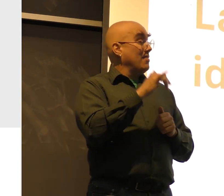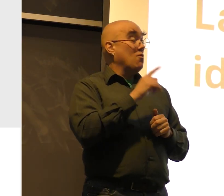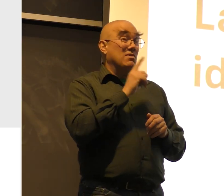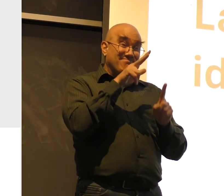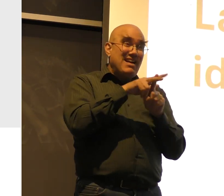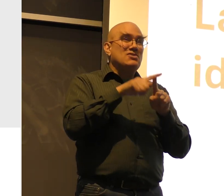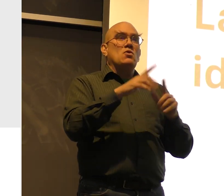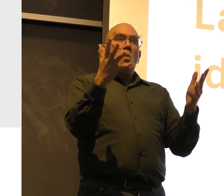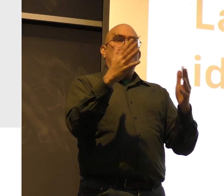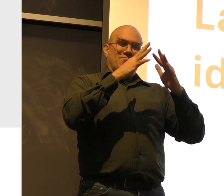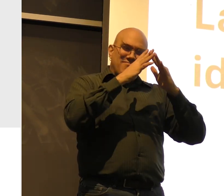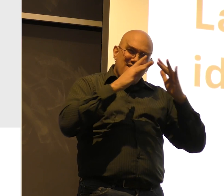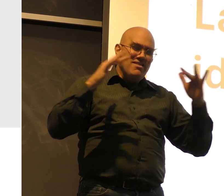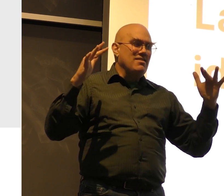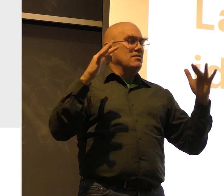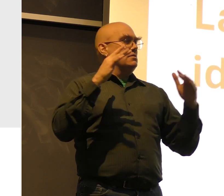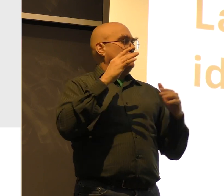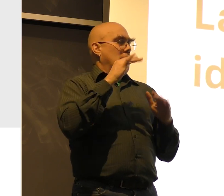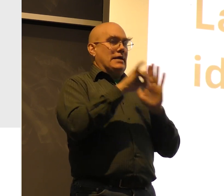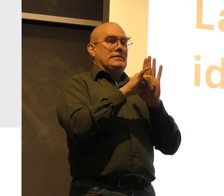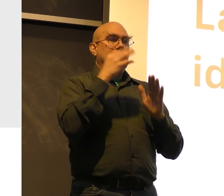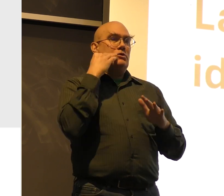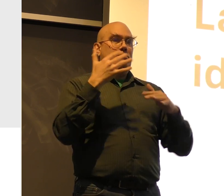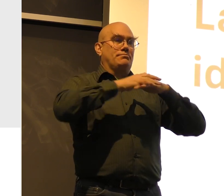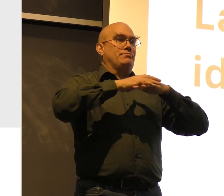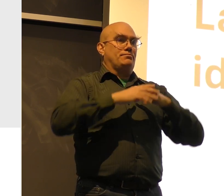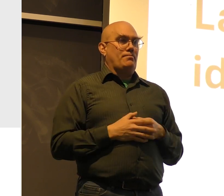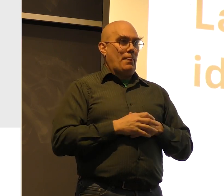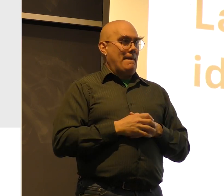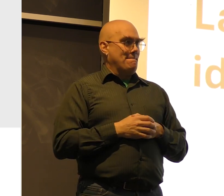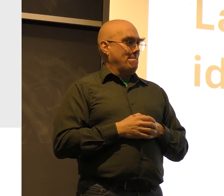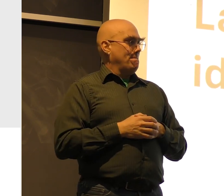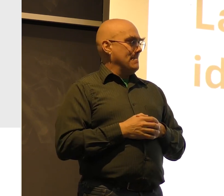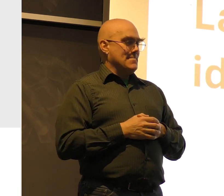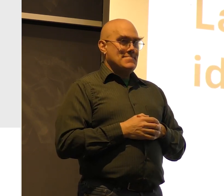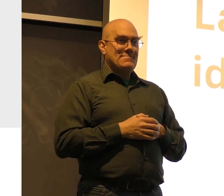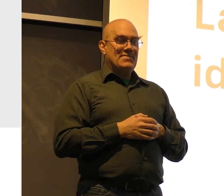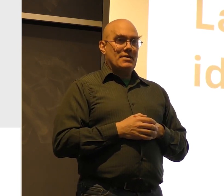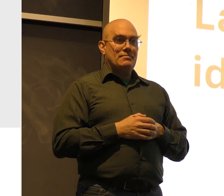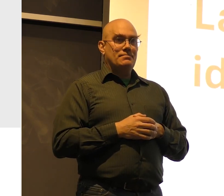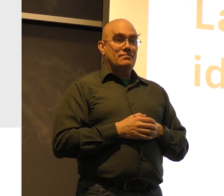it does come up, and one way that it has been applied is the diversity of identities that are layered under that